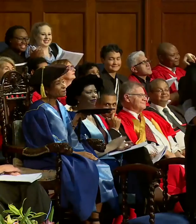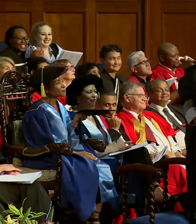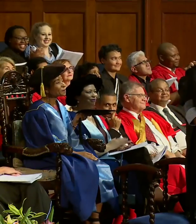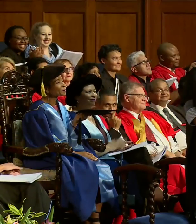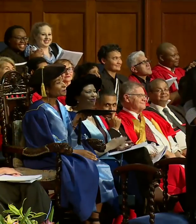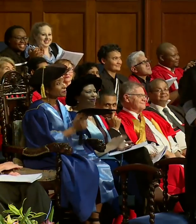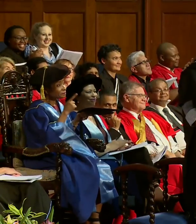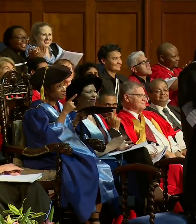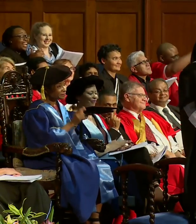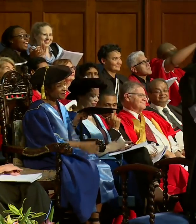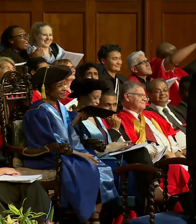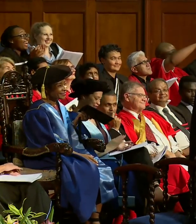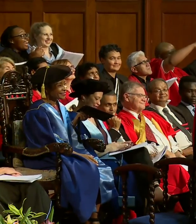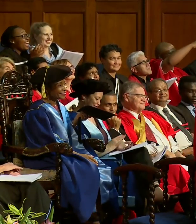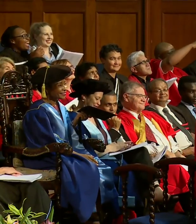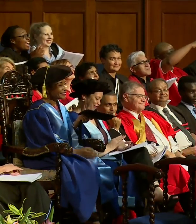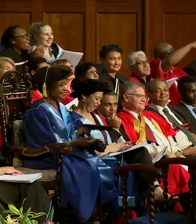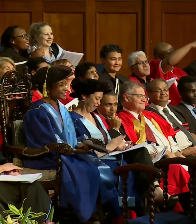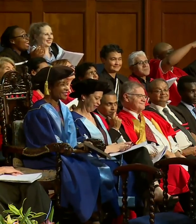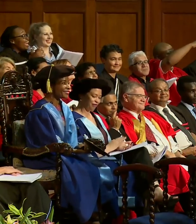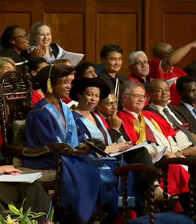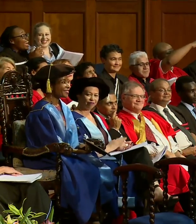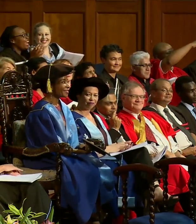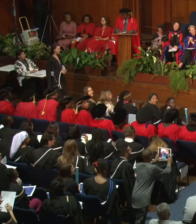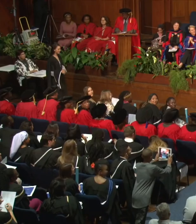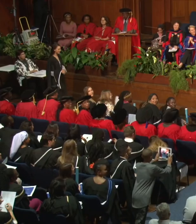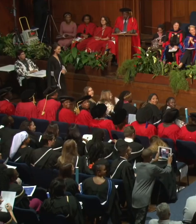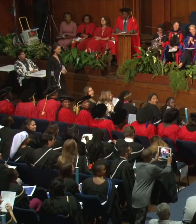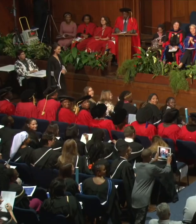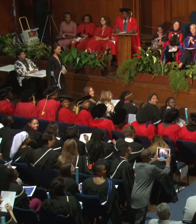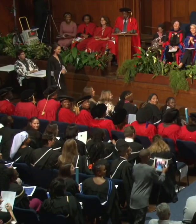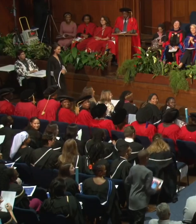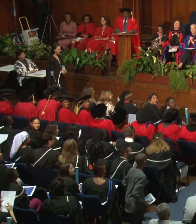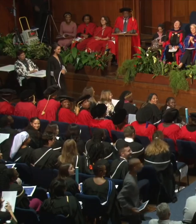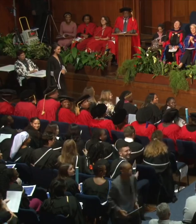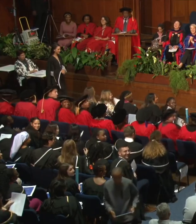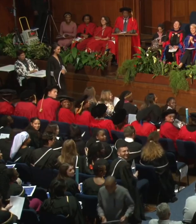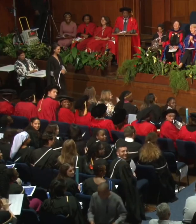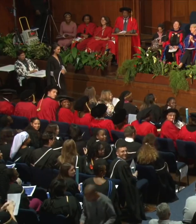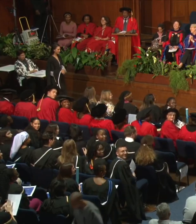We